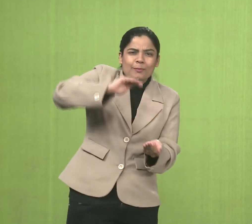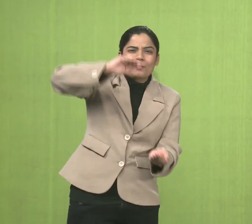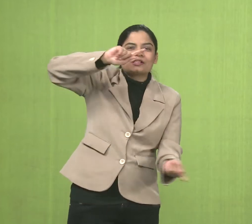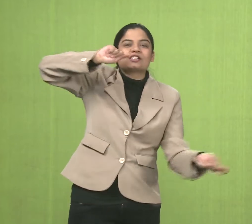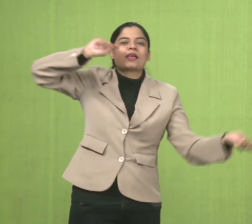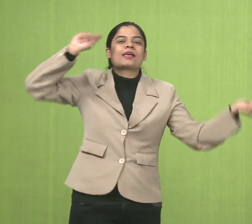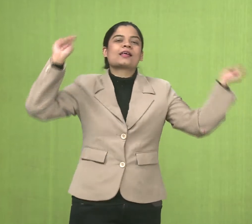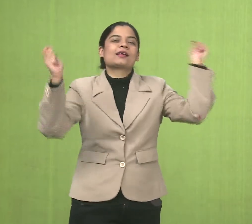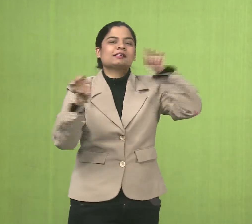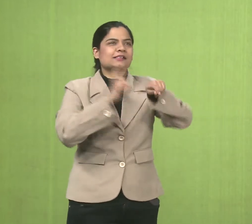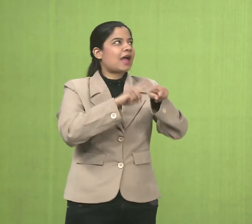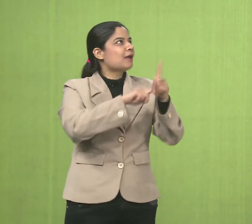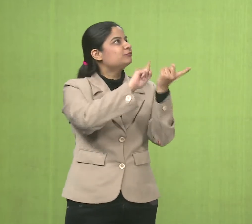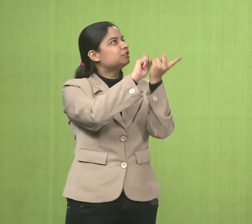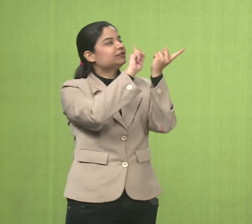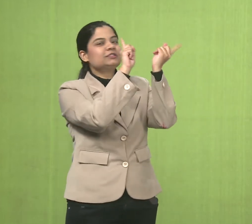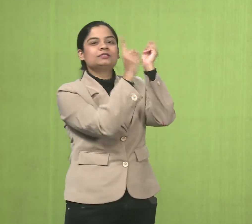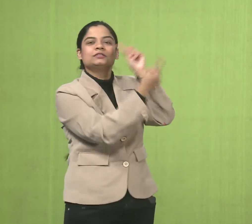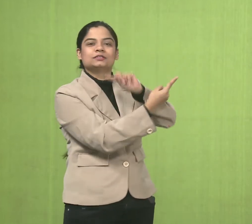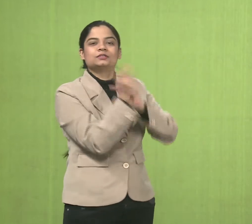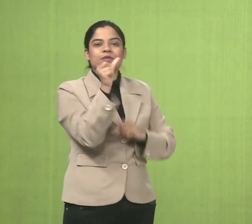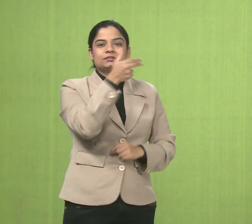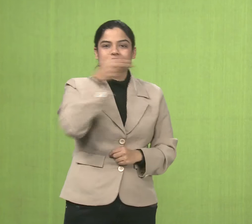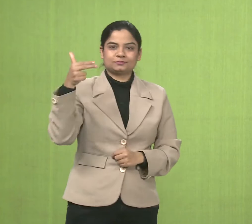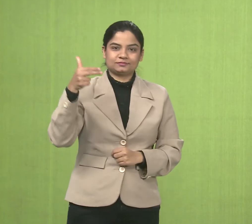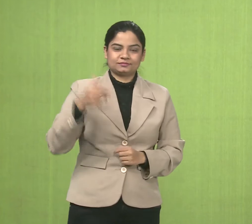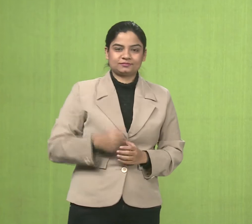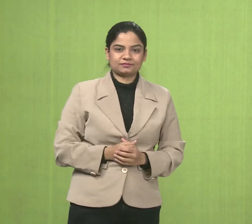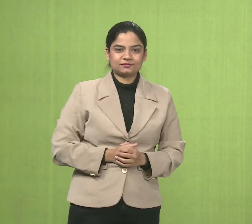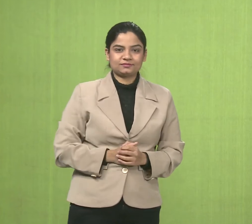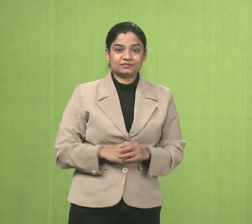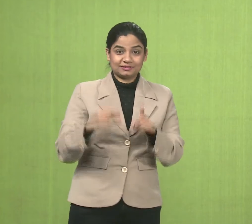from our childhood to our adulthood, just the way the time changes.